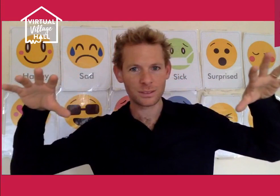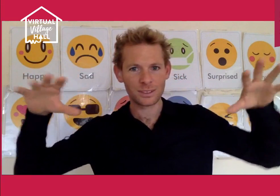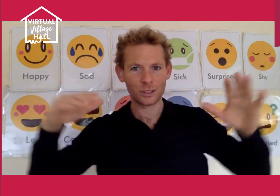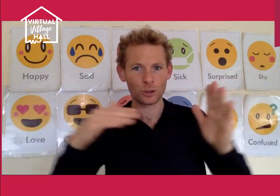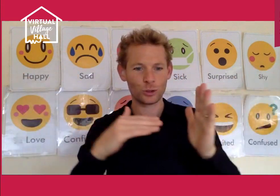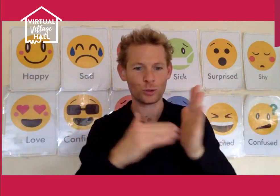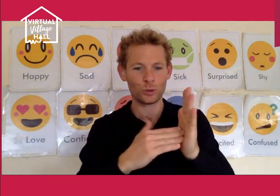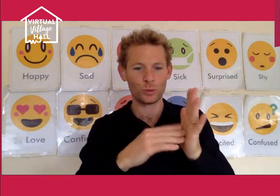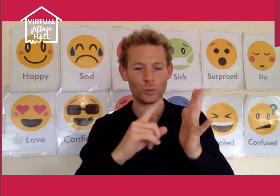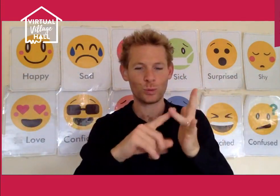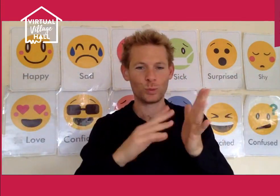Zombie.